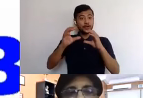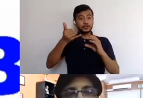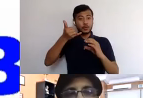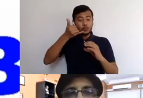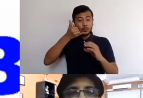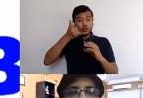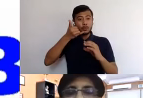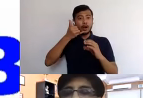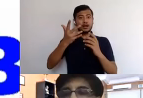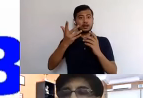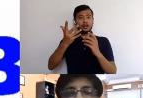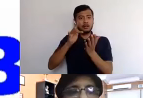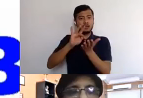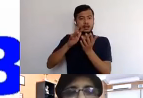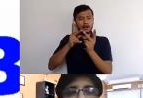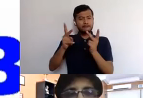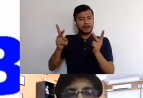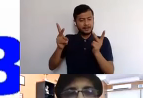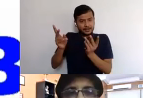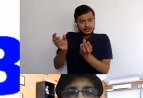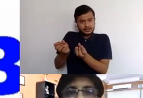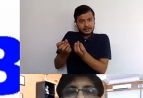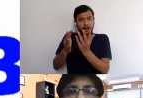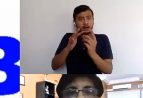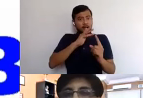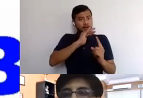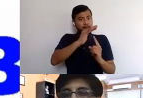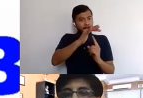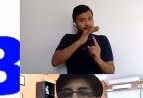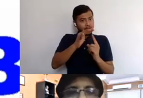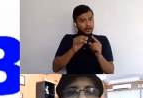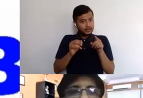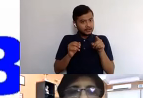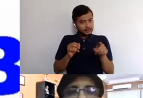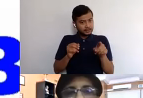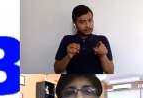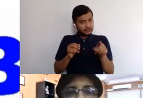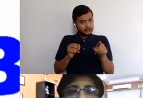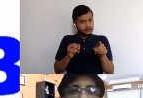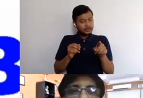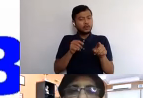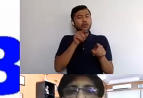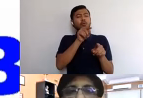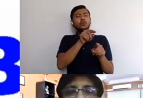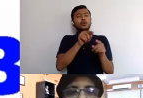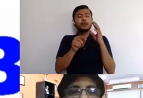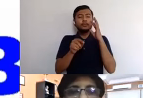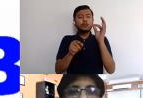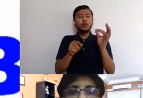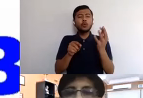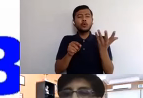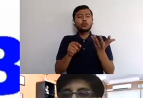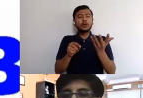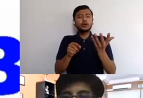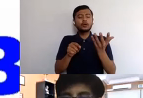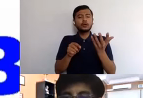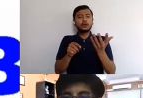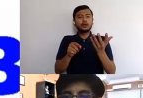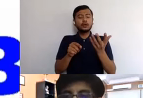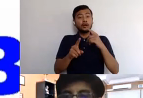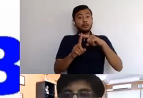context, I will also briefly touch about what is the role of Wi-Fi in the rural broadband connectivity,